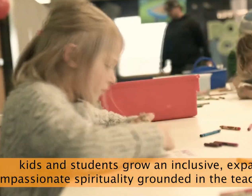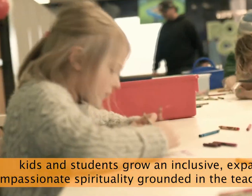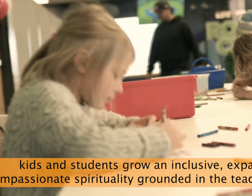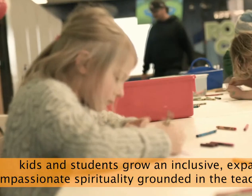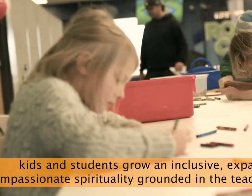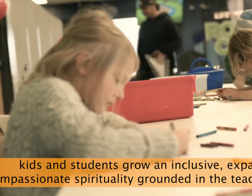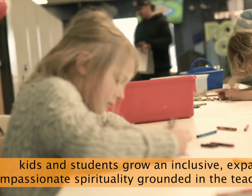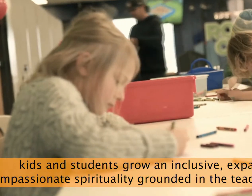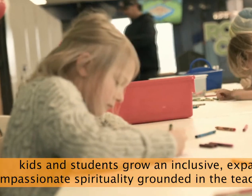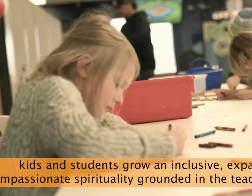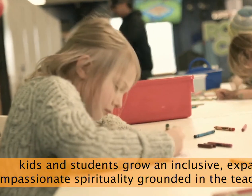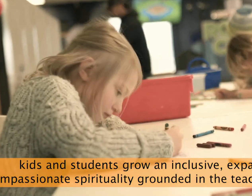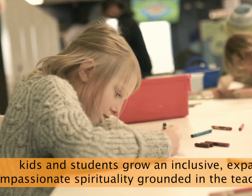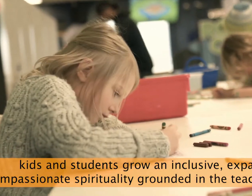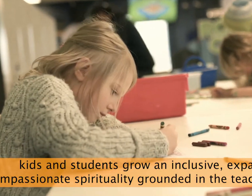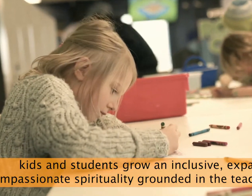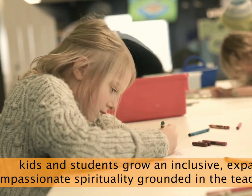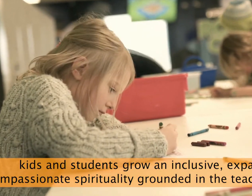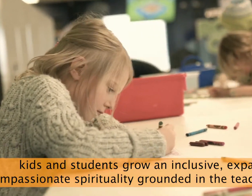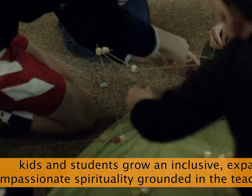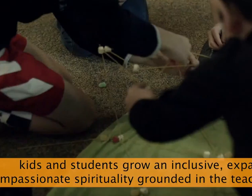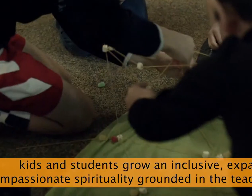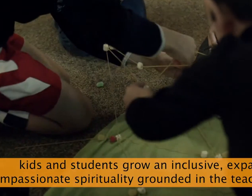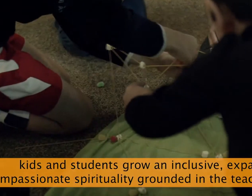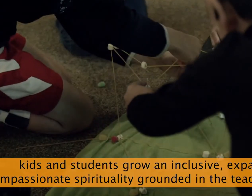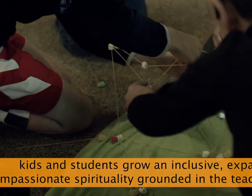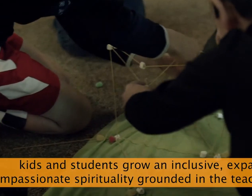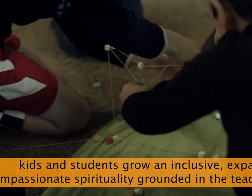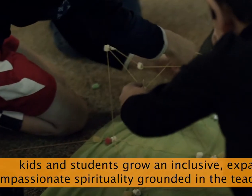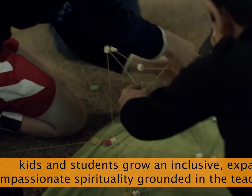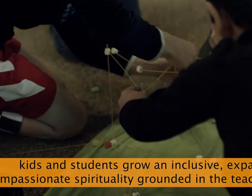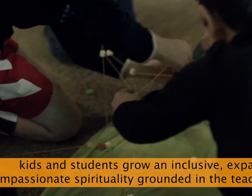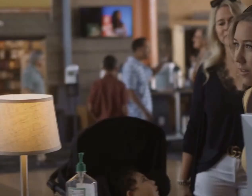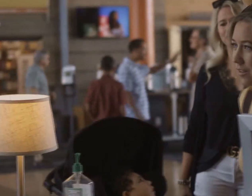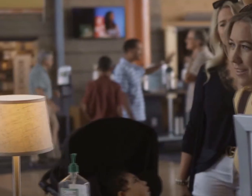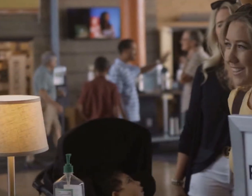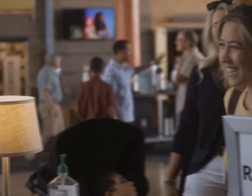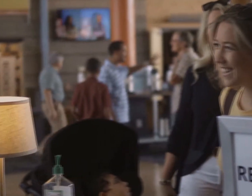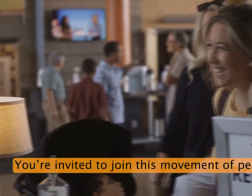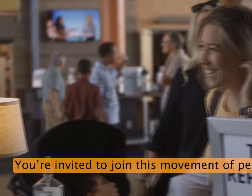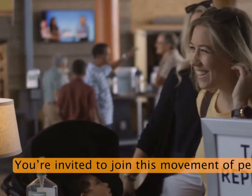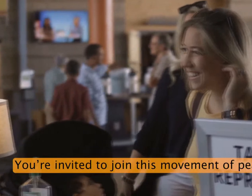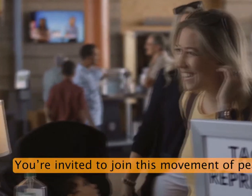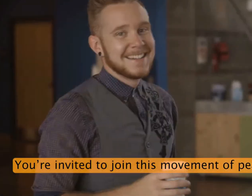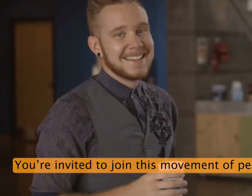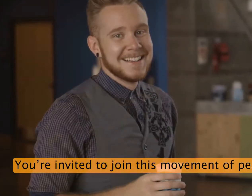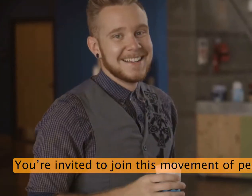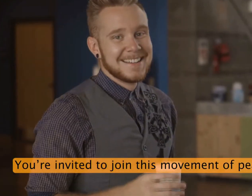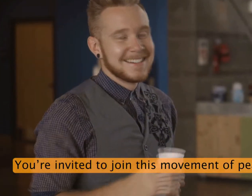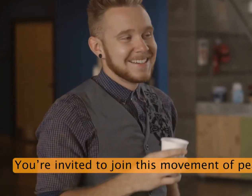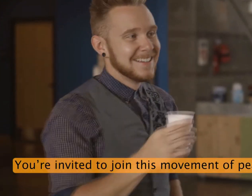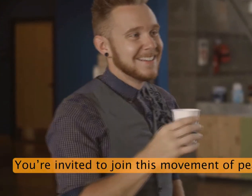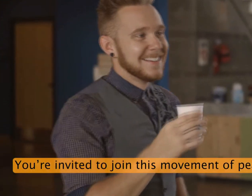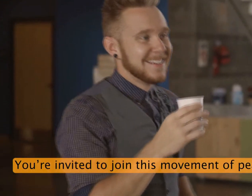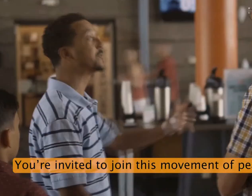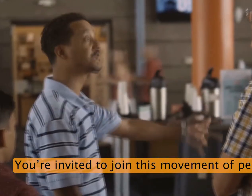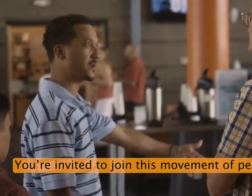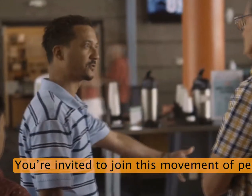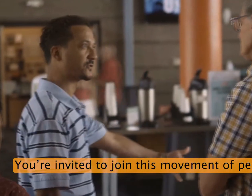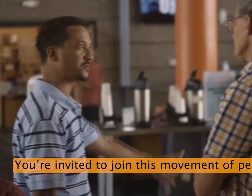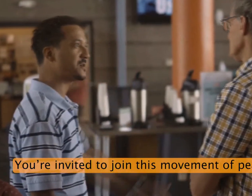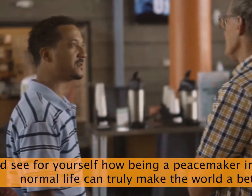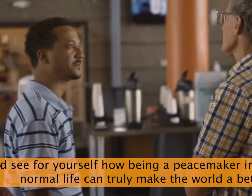and compassionate spirituality grounded in the teachings of Jesus. You're invited to join this movement